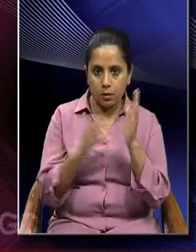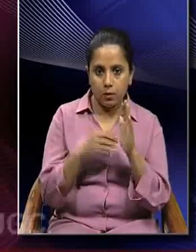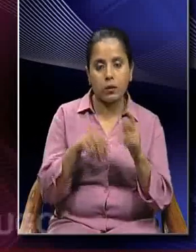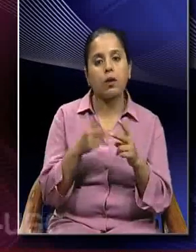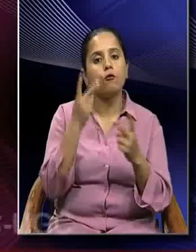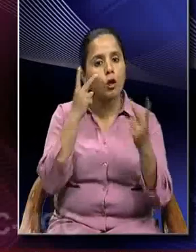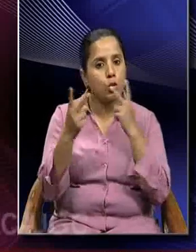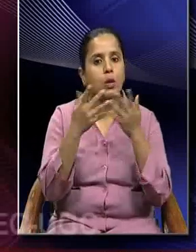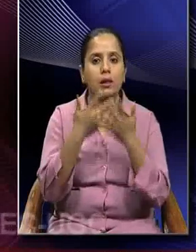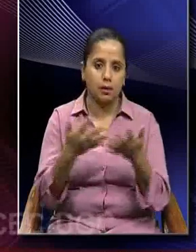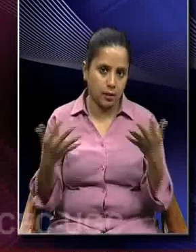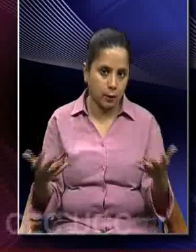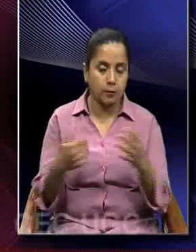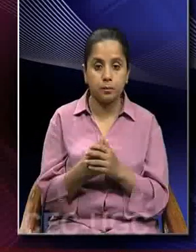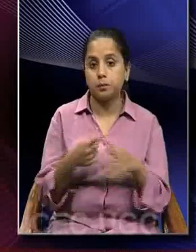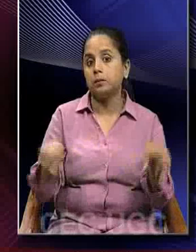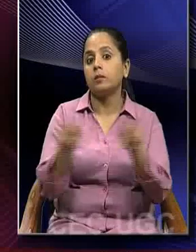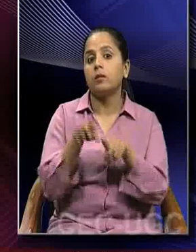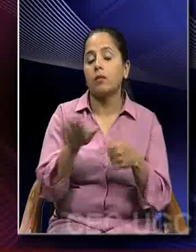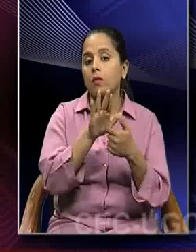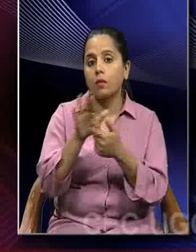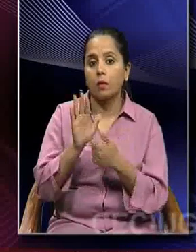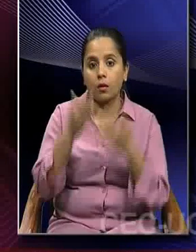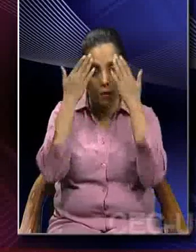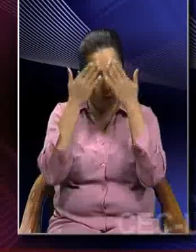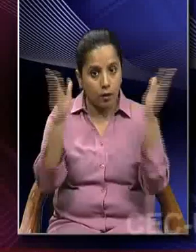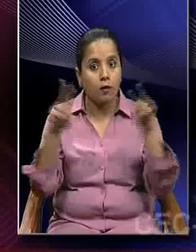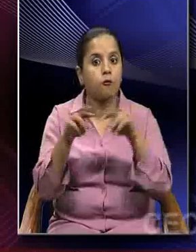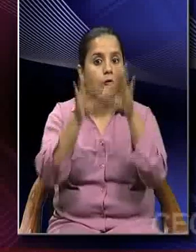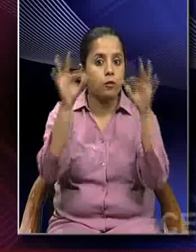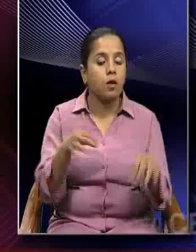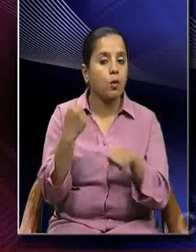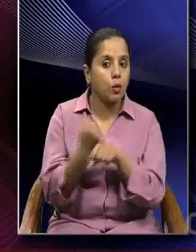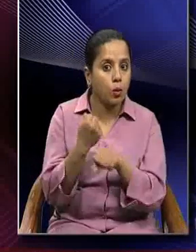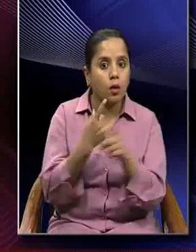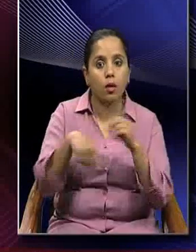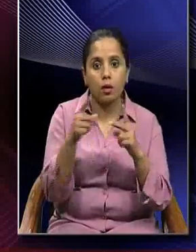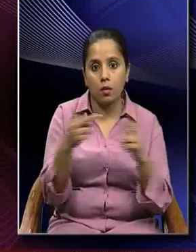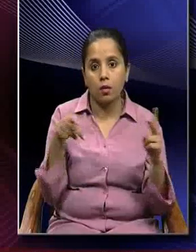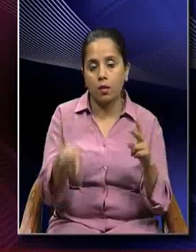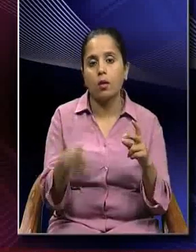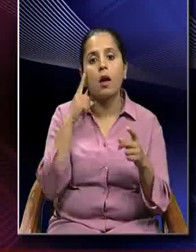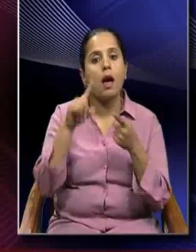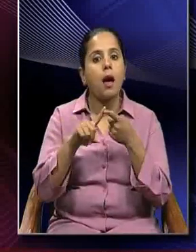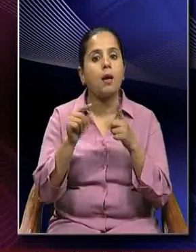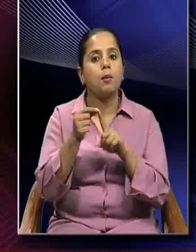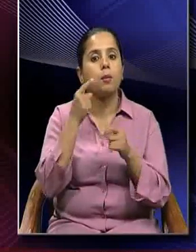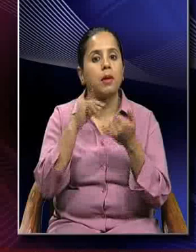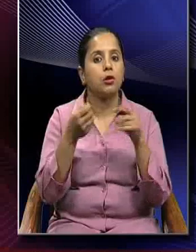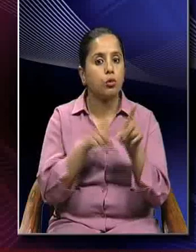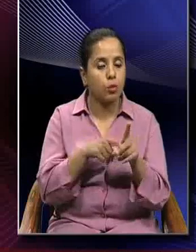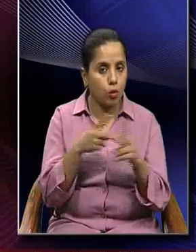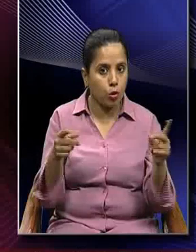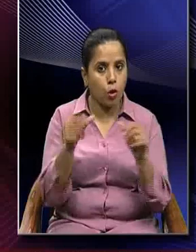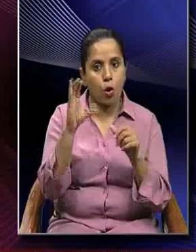material. It also refers to a broader framework that encompasses certain epistemological and